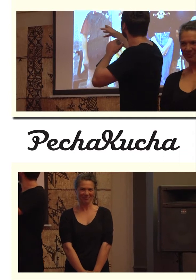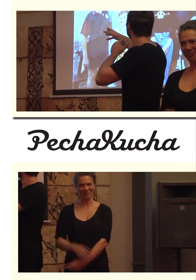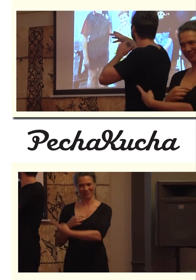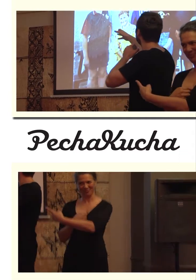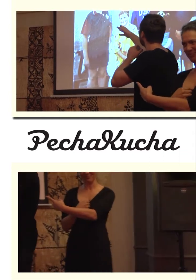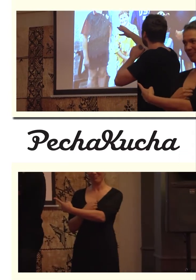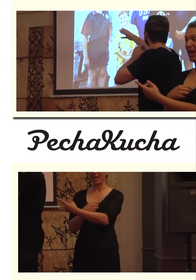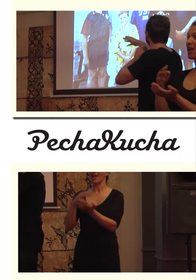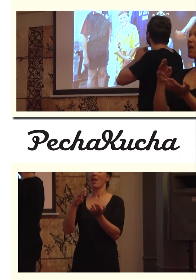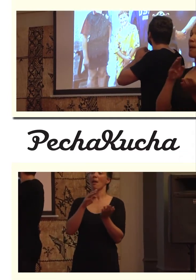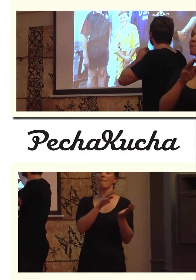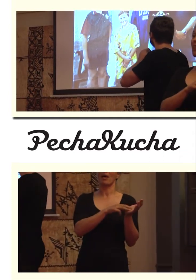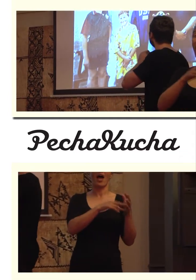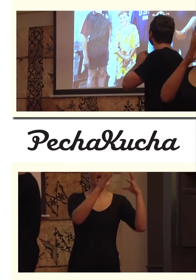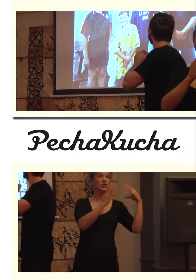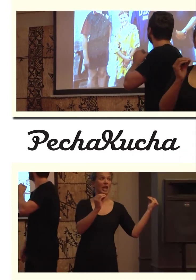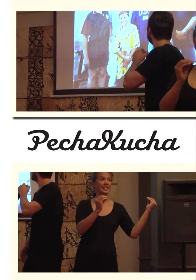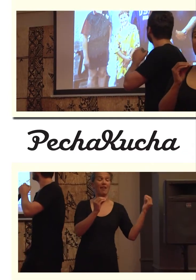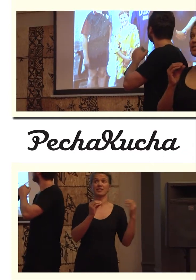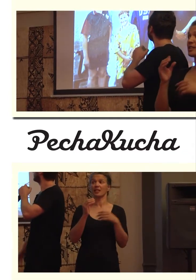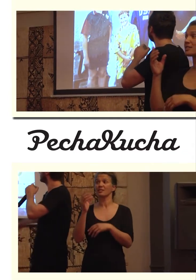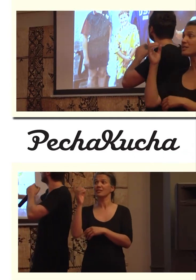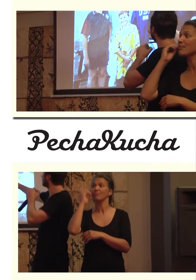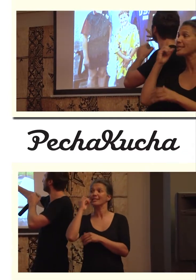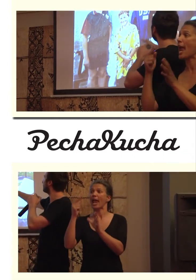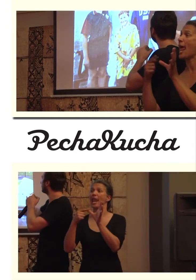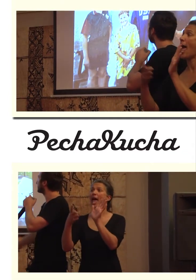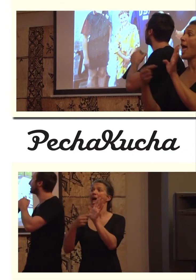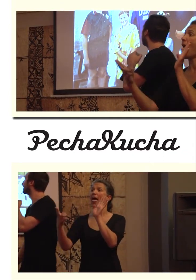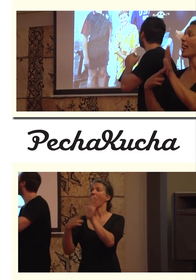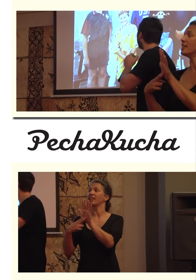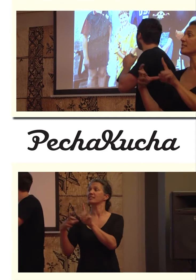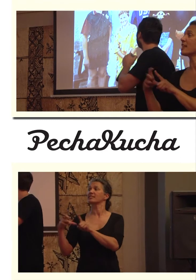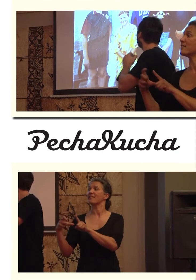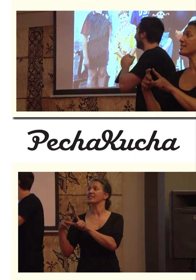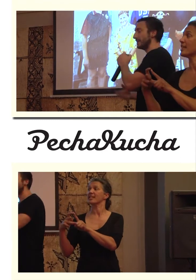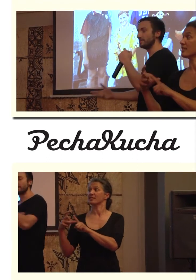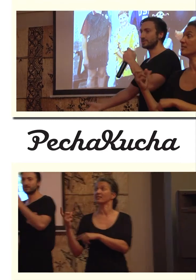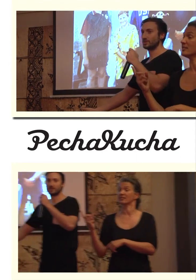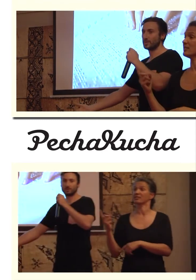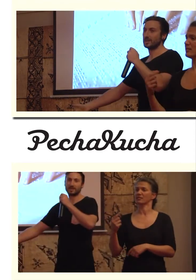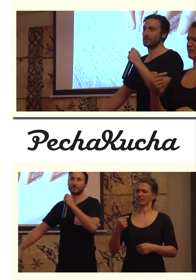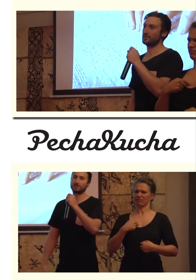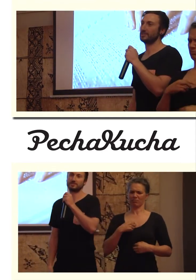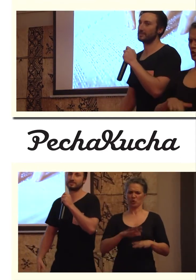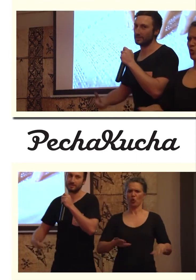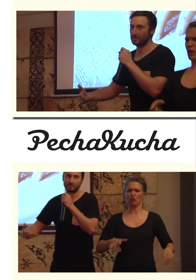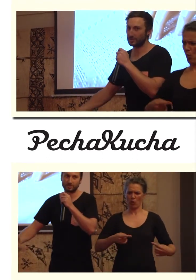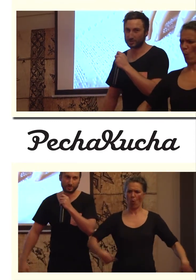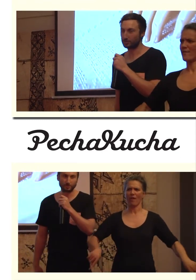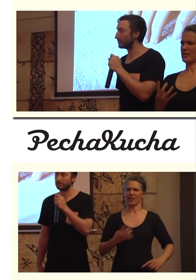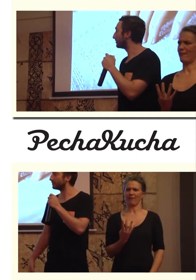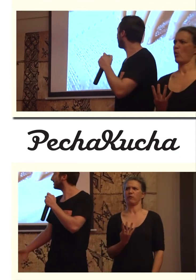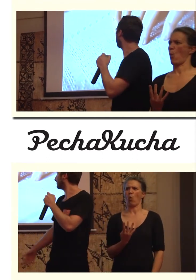got two deaf parents, my mum Jackie Davidson and my dad Alan Davidson. All of us kids are hearing, so we are CODAs, you